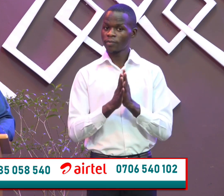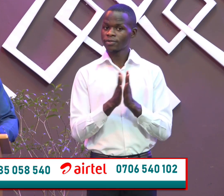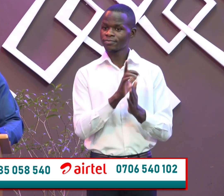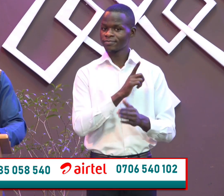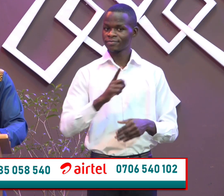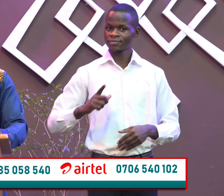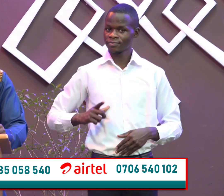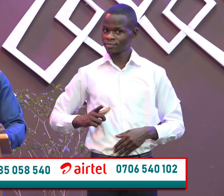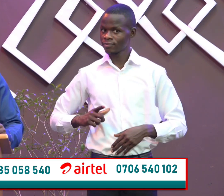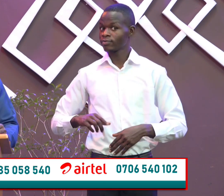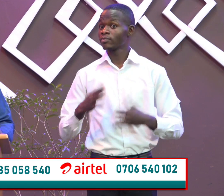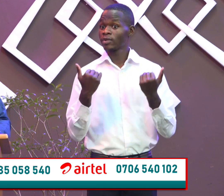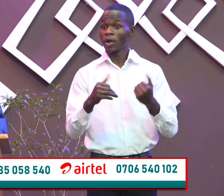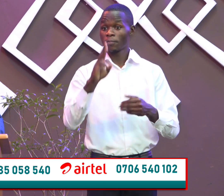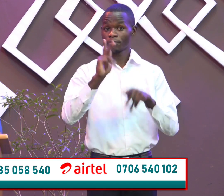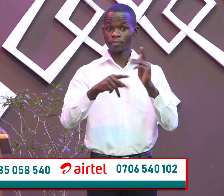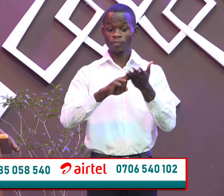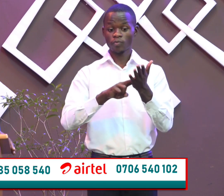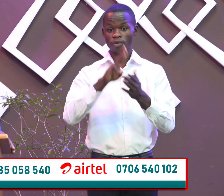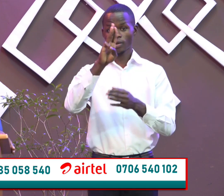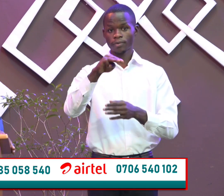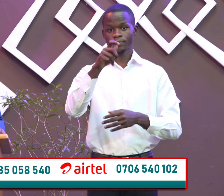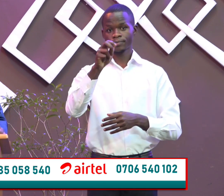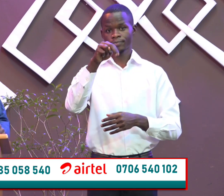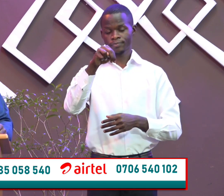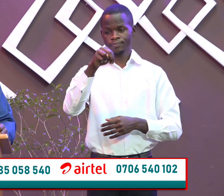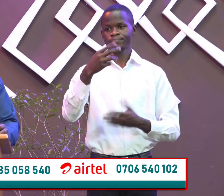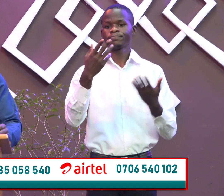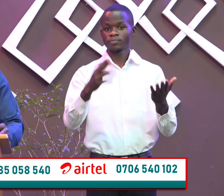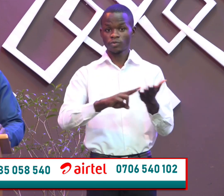yebazibwe. So abali ku MTN tujja kozesa namba eya